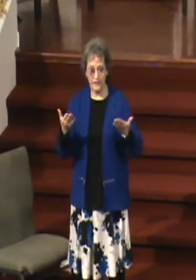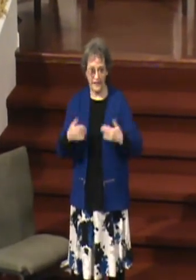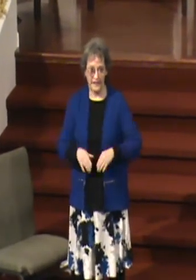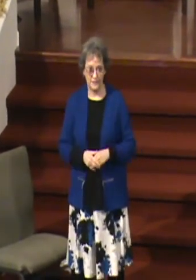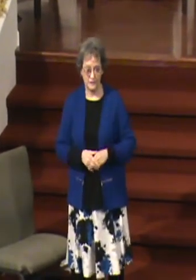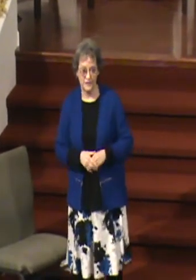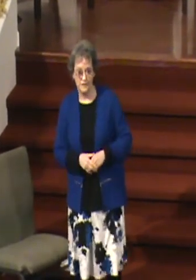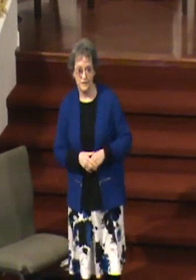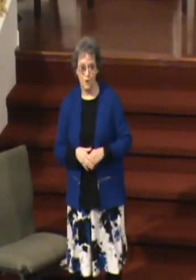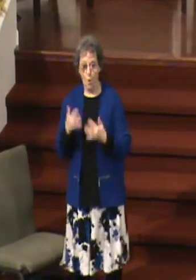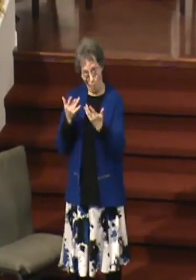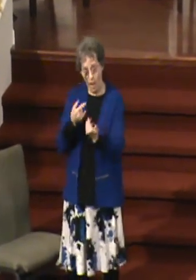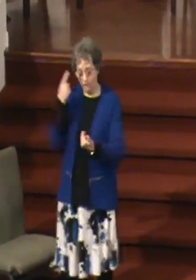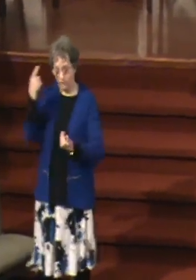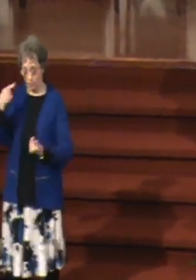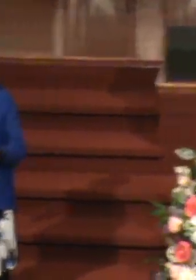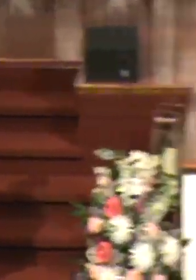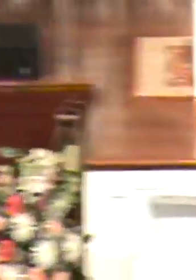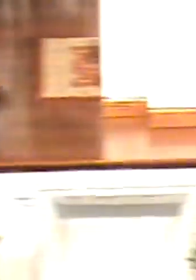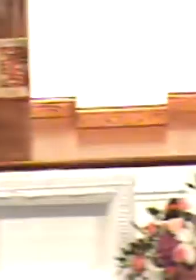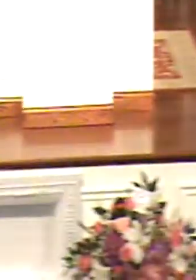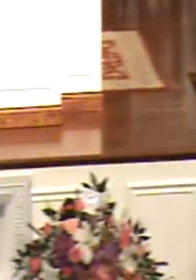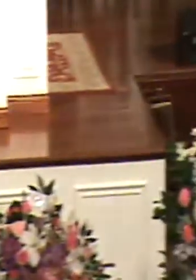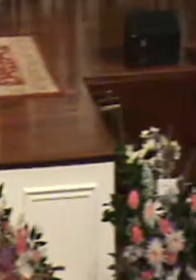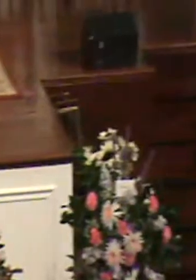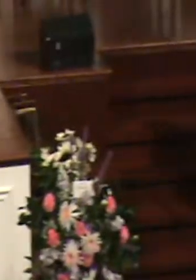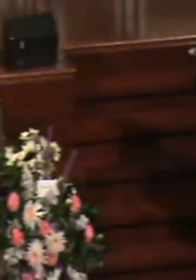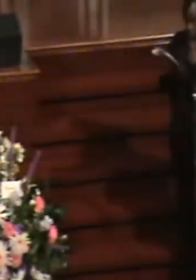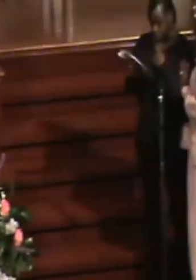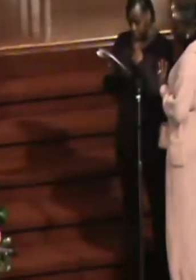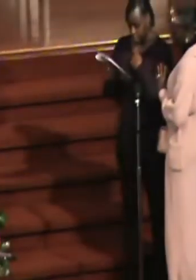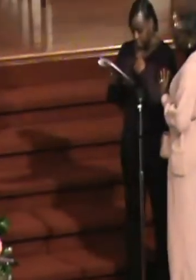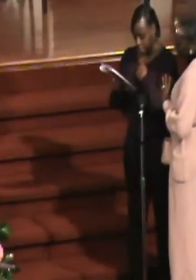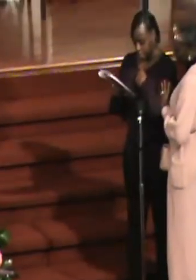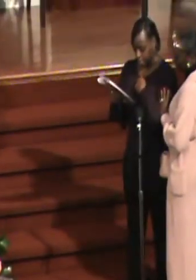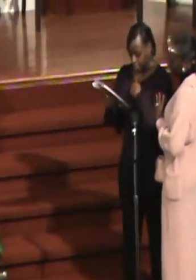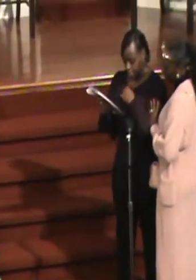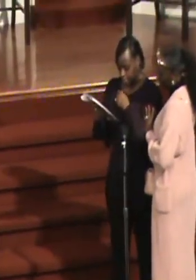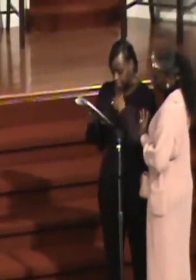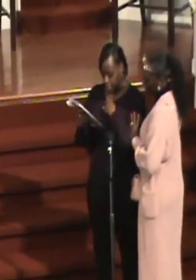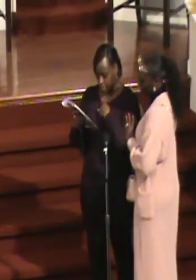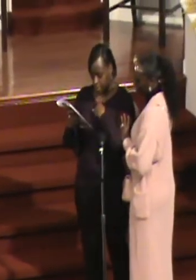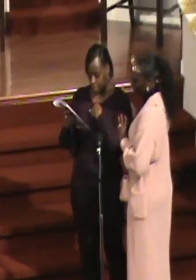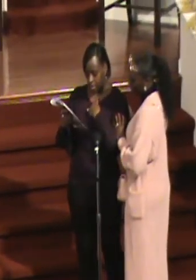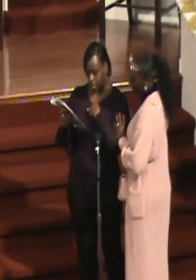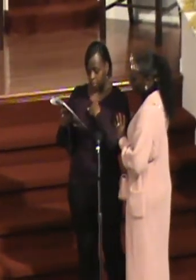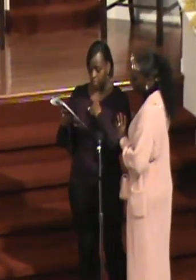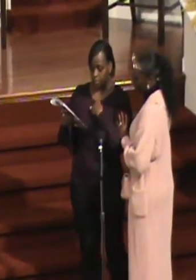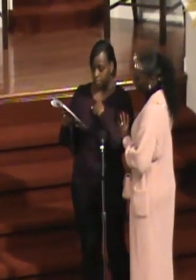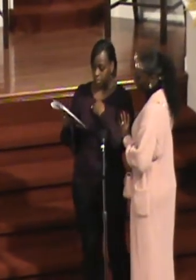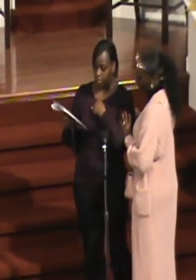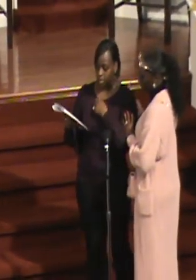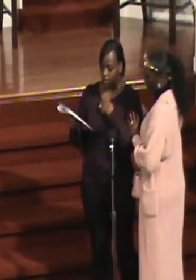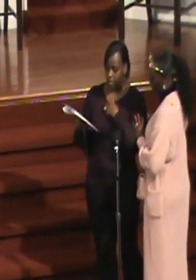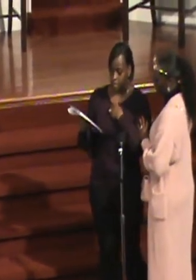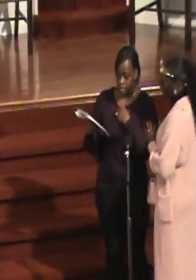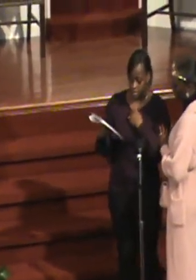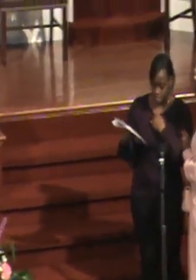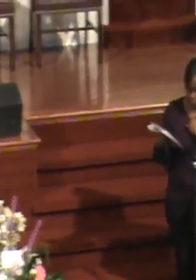heaven. Don't let me come along. The day the angels come for me, please be there to bring me home. Like your sister, I'm in